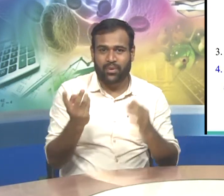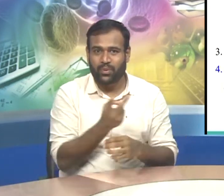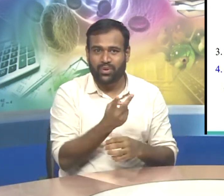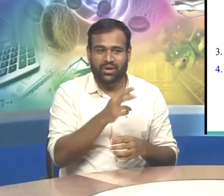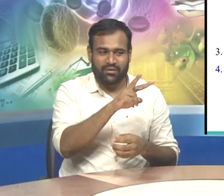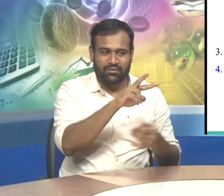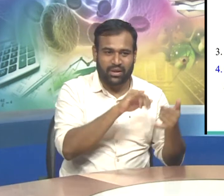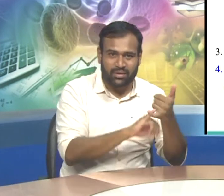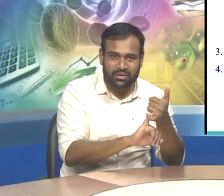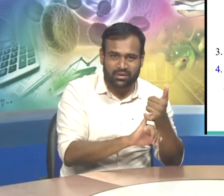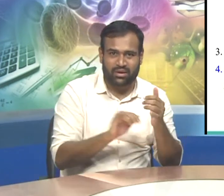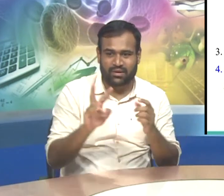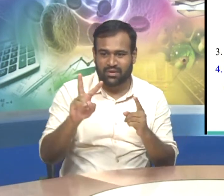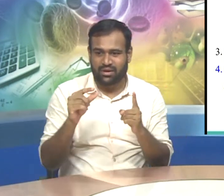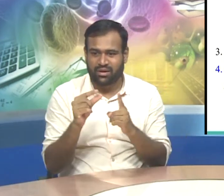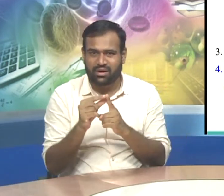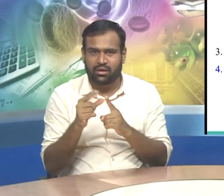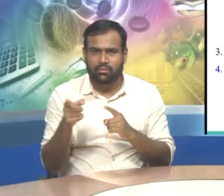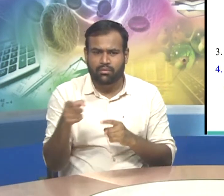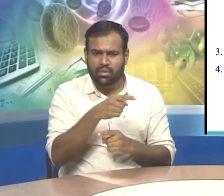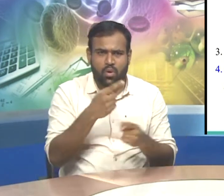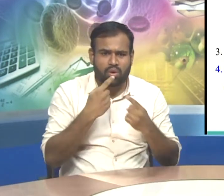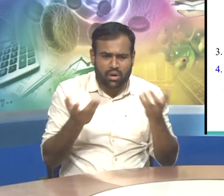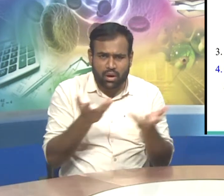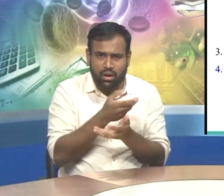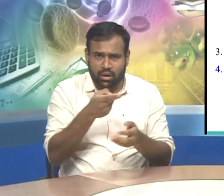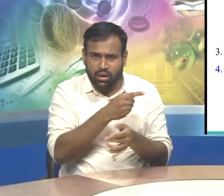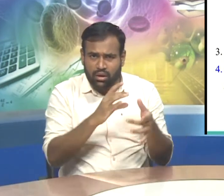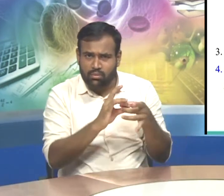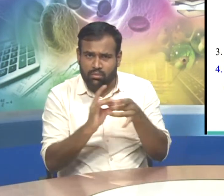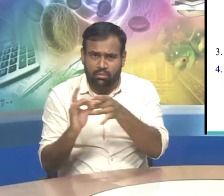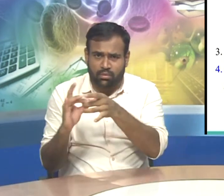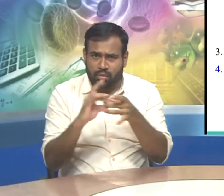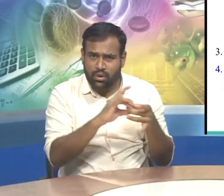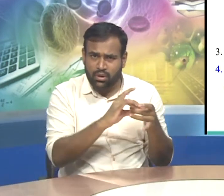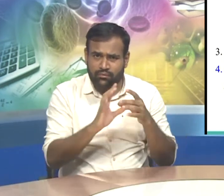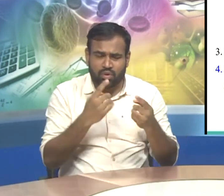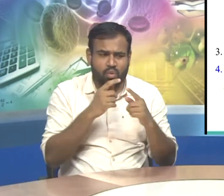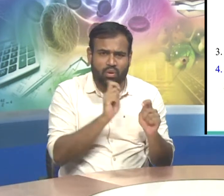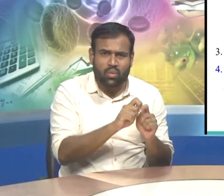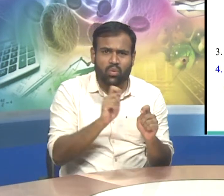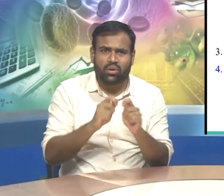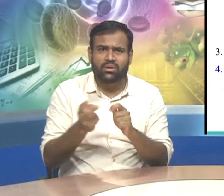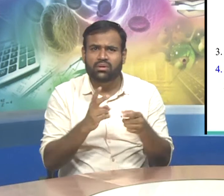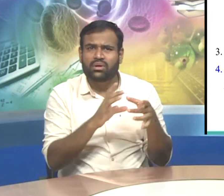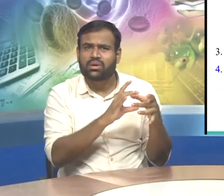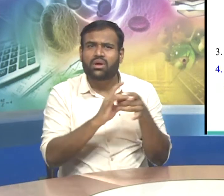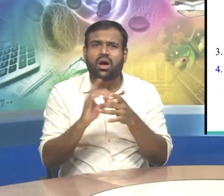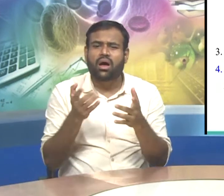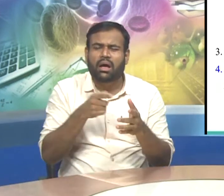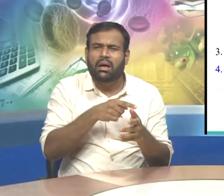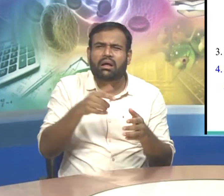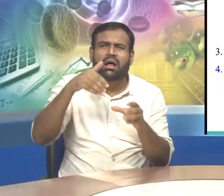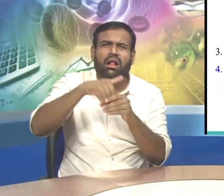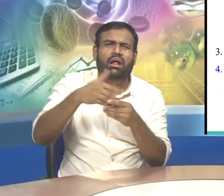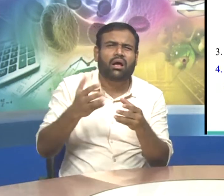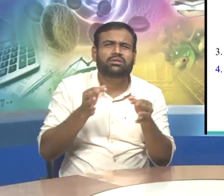The fourth objective is we will be able to examine relationship between both the houses and